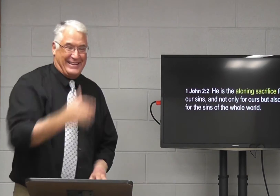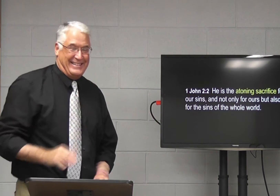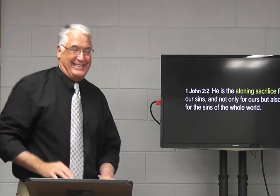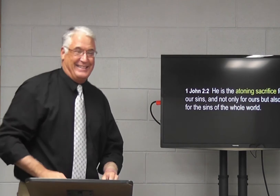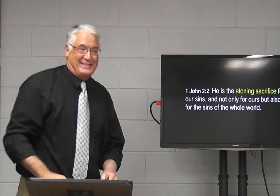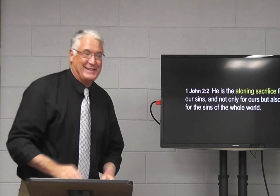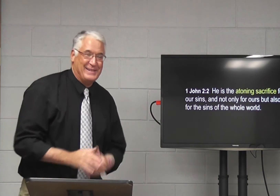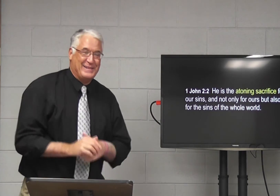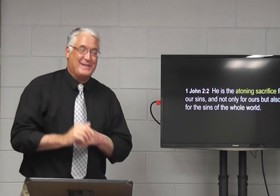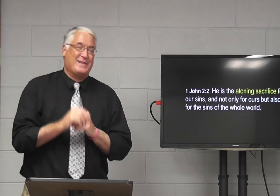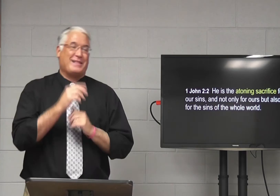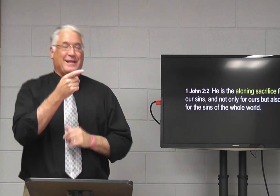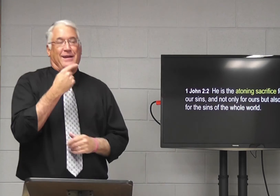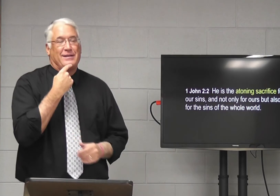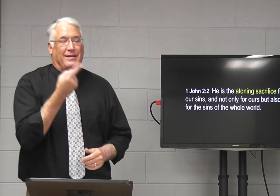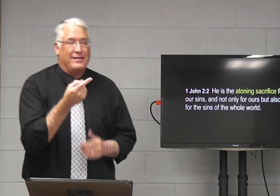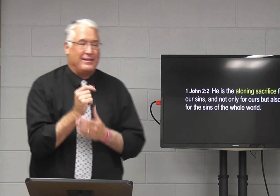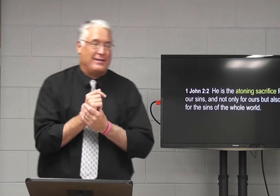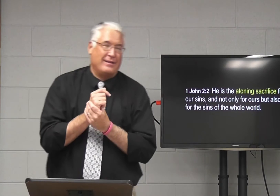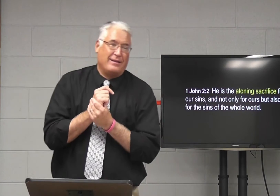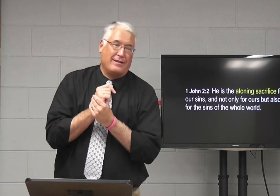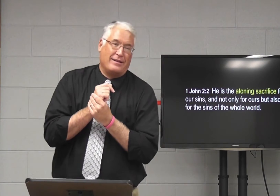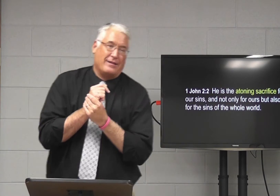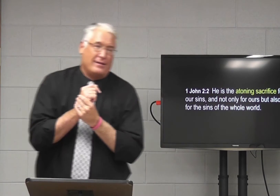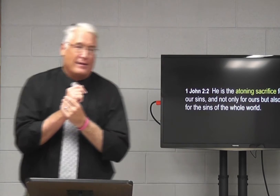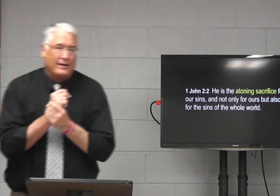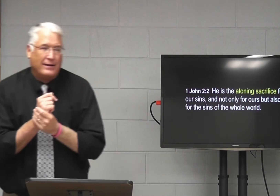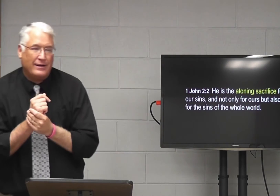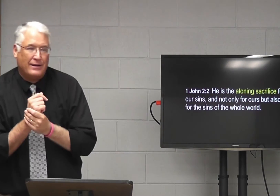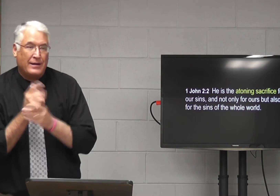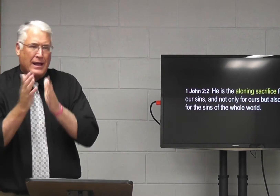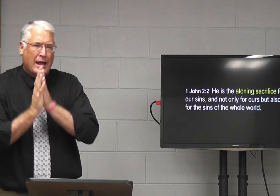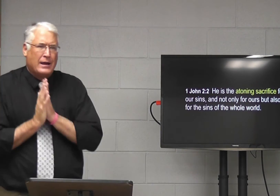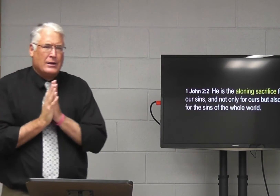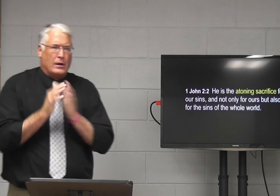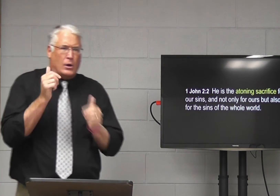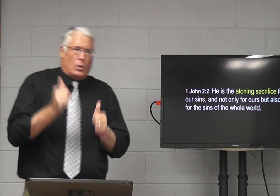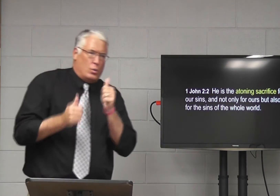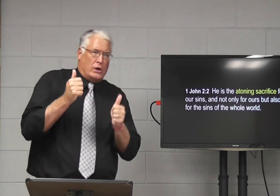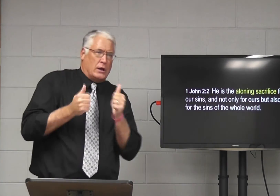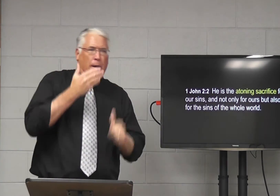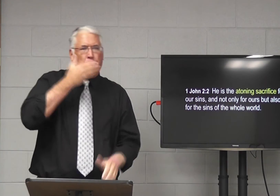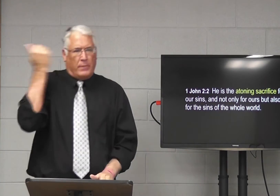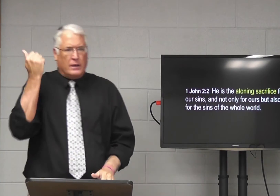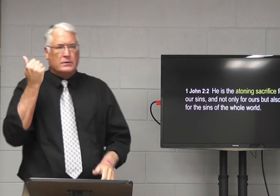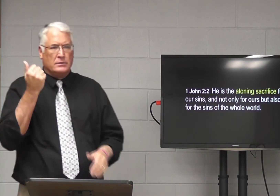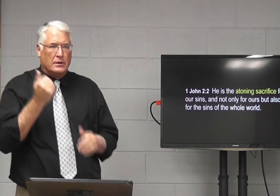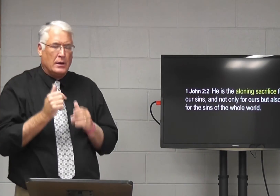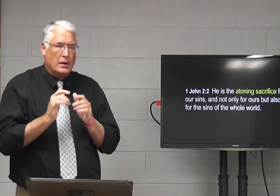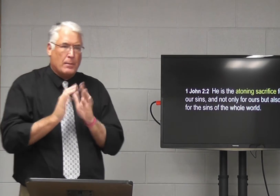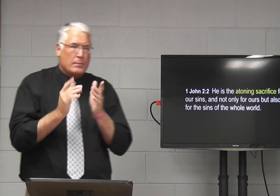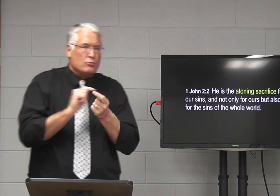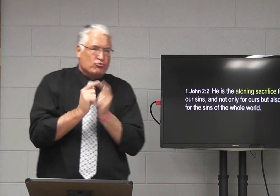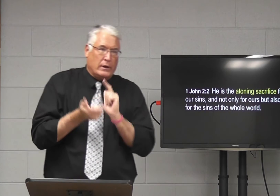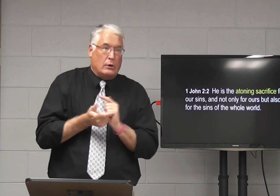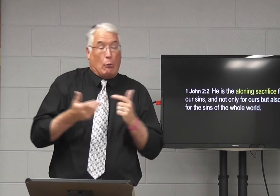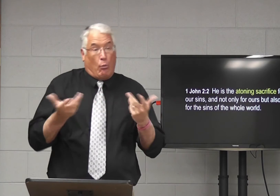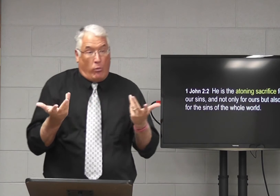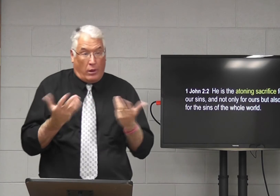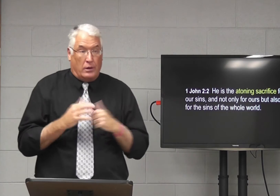I was just going to say that you were asking which is the best. Well,